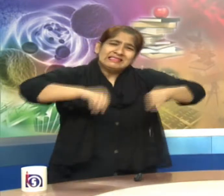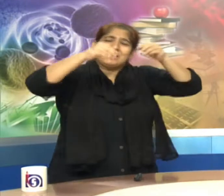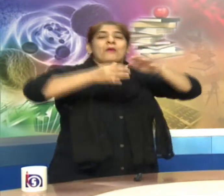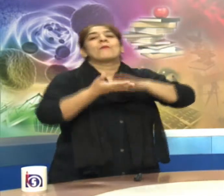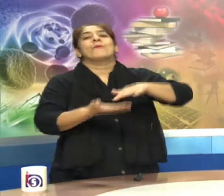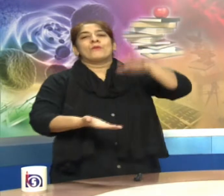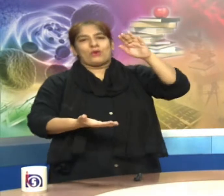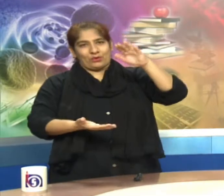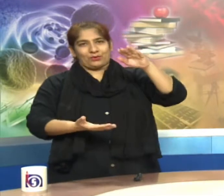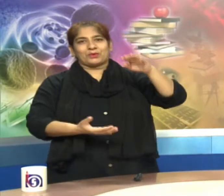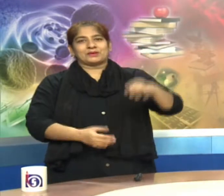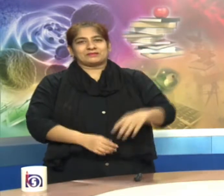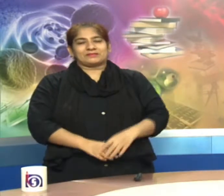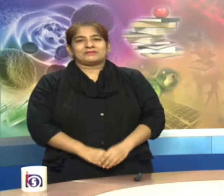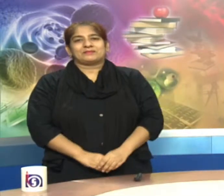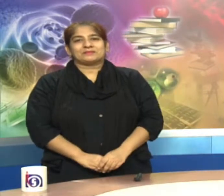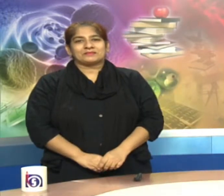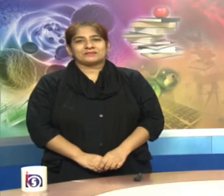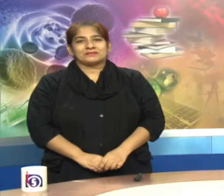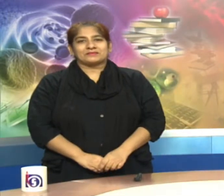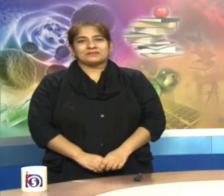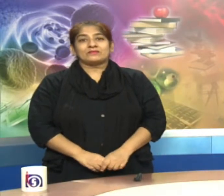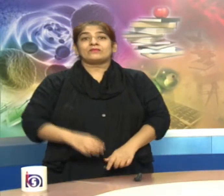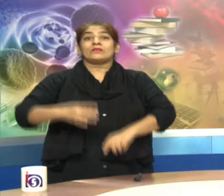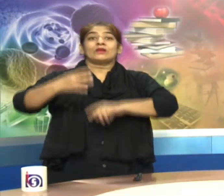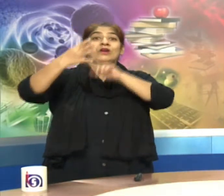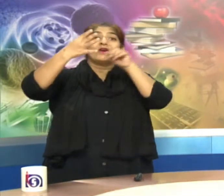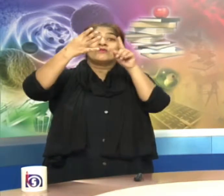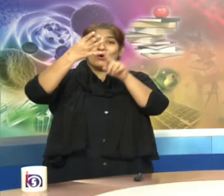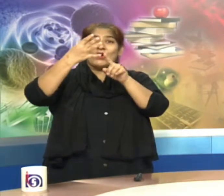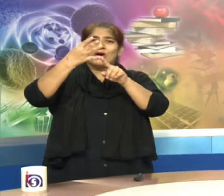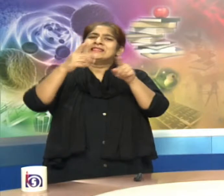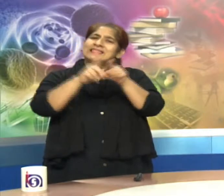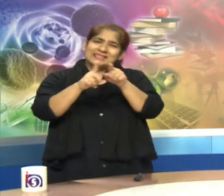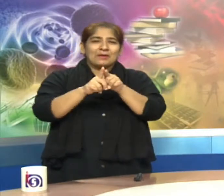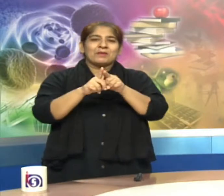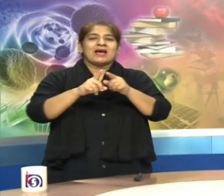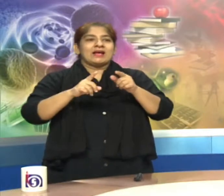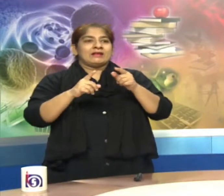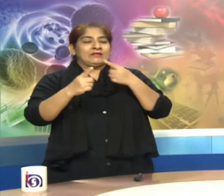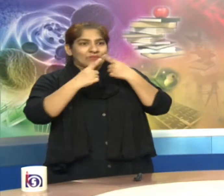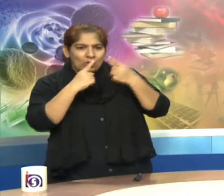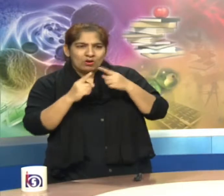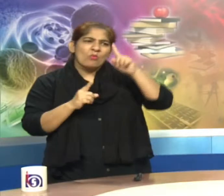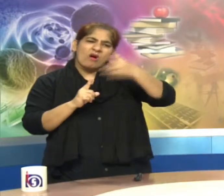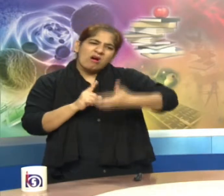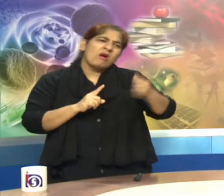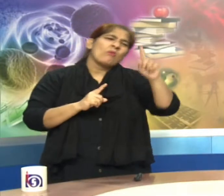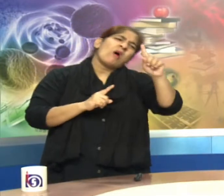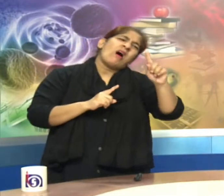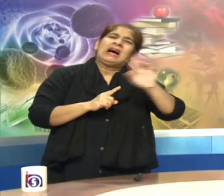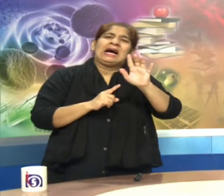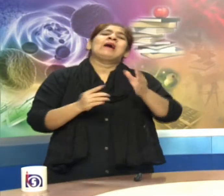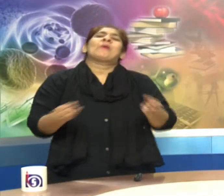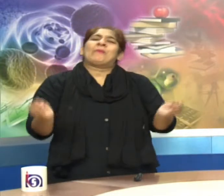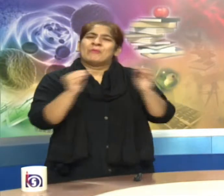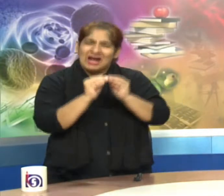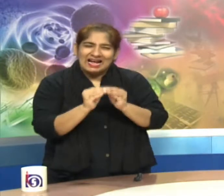because if sales promotion is done nicely, then it automatically will increase the sales volume.